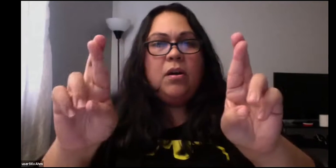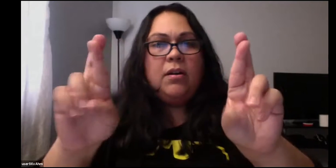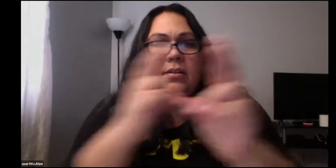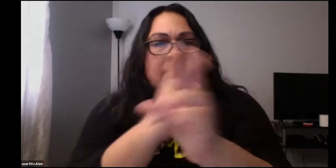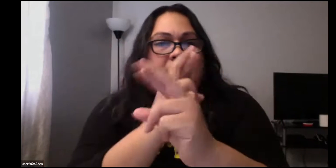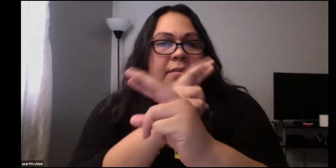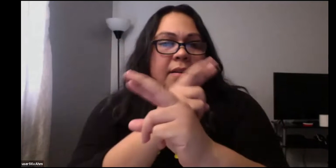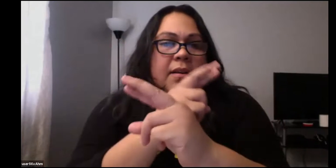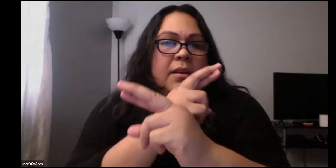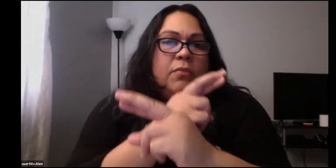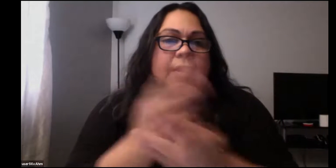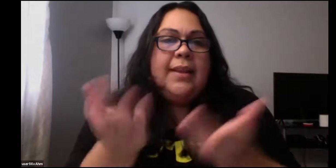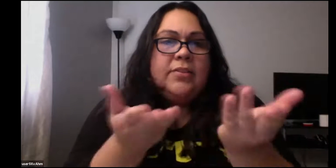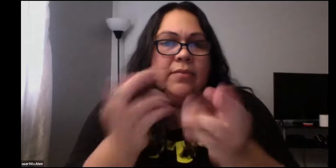hours relay service.